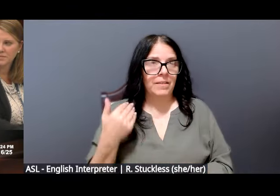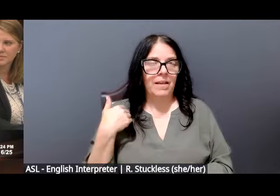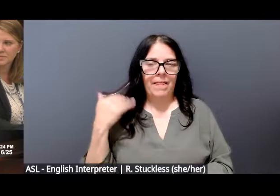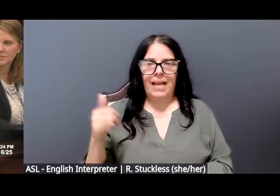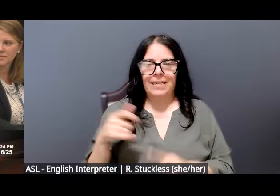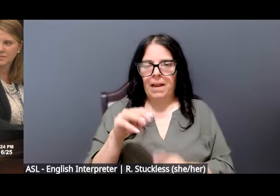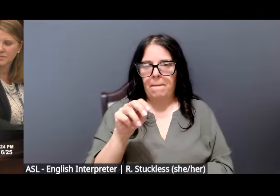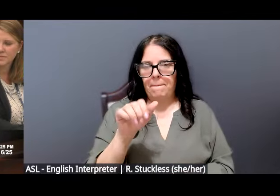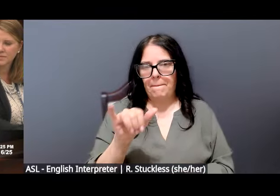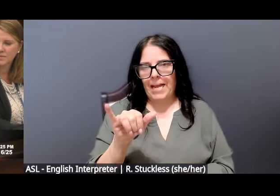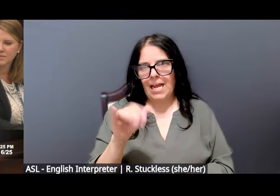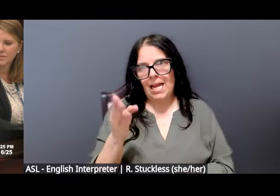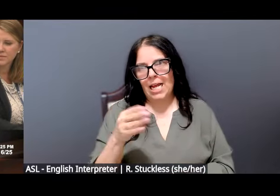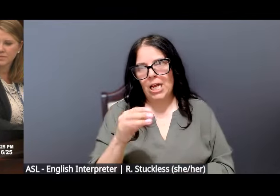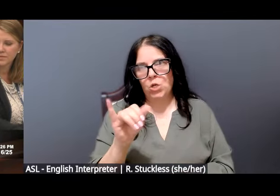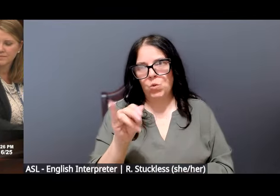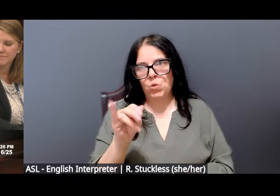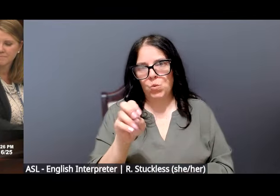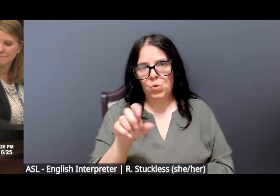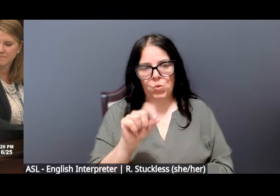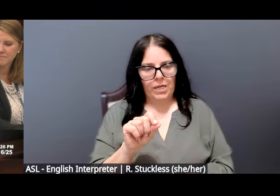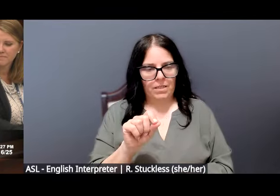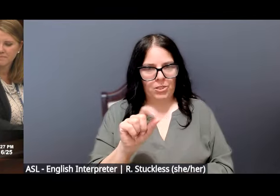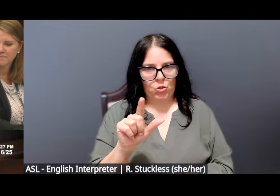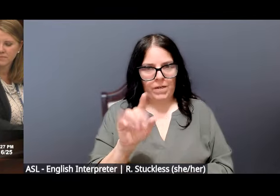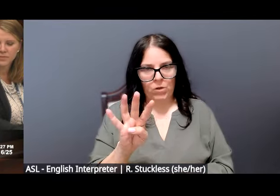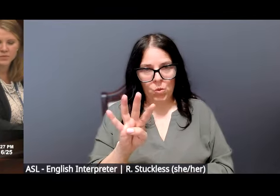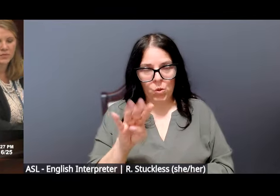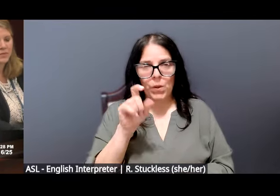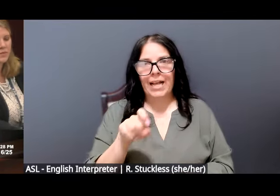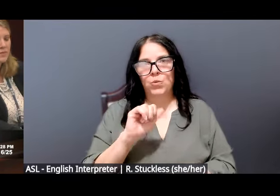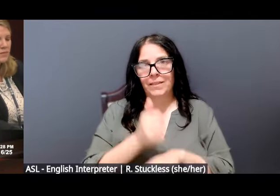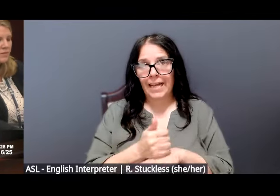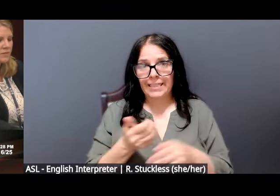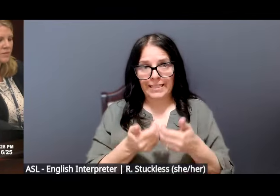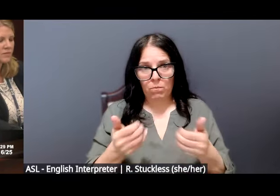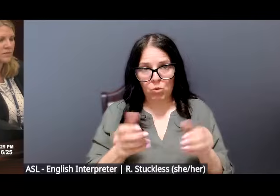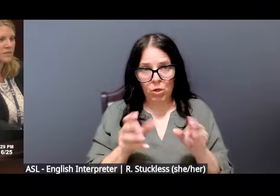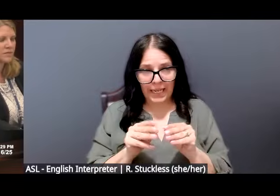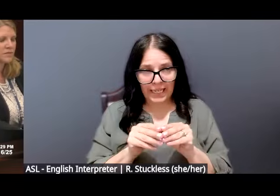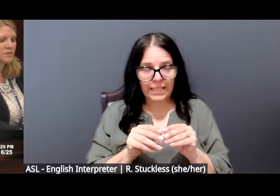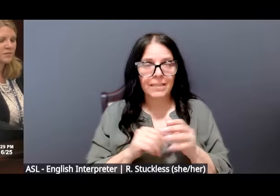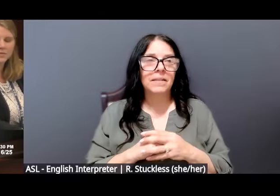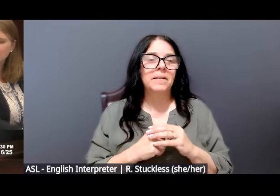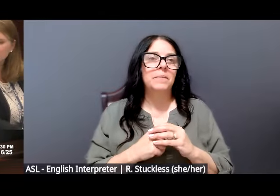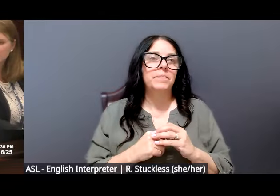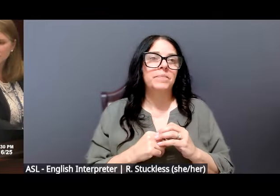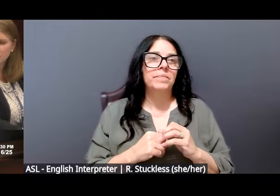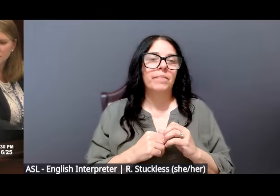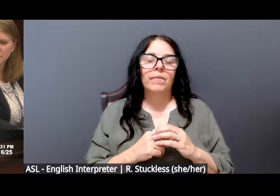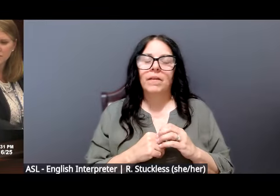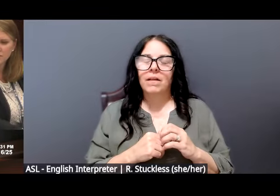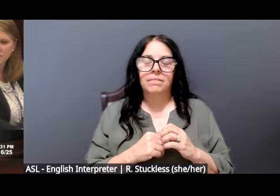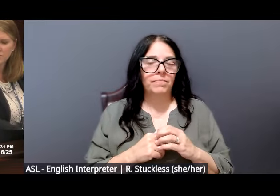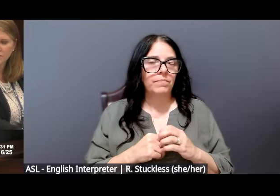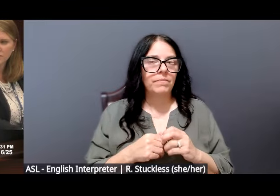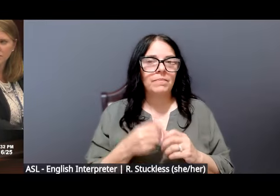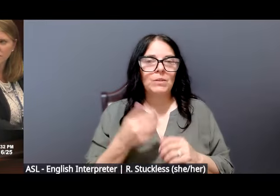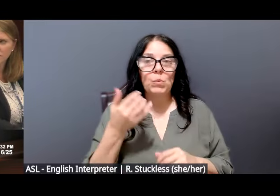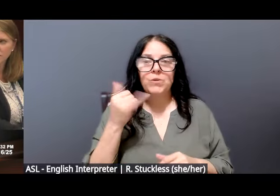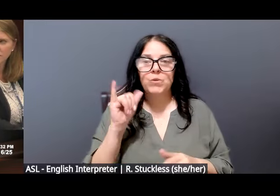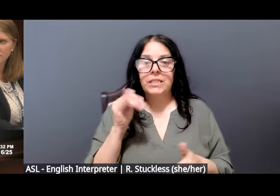May/June of 2024, when we had to have a separate meeting, when we were still getting literally 5 minutes before the